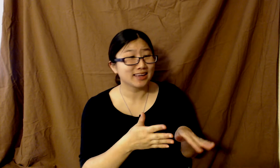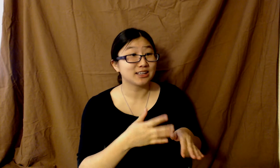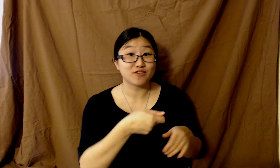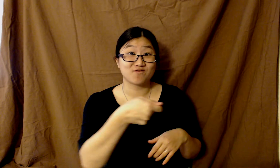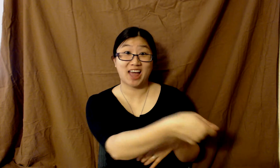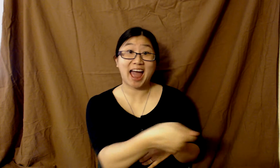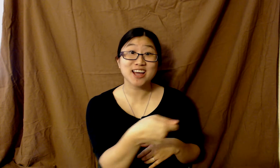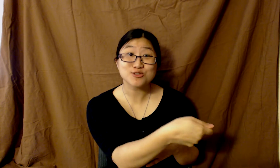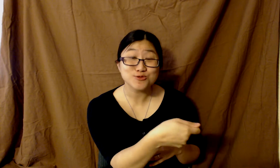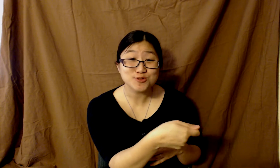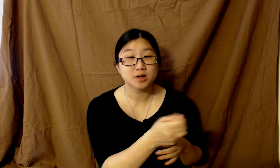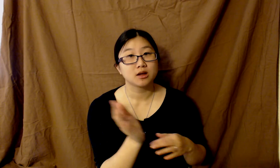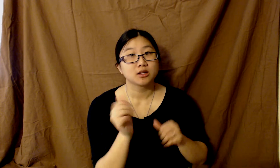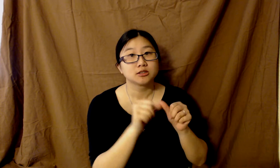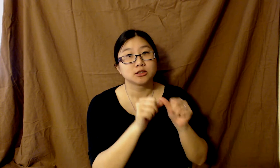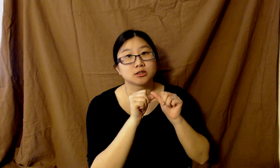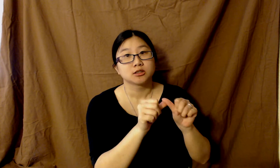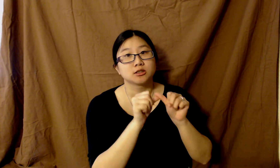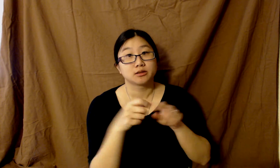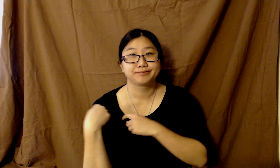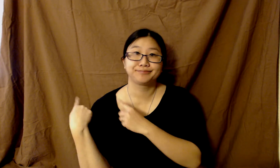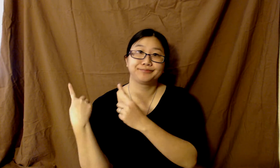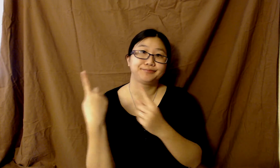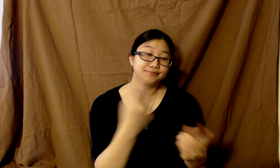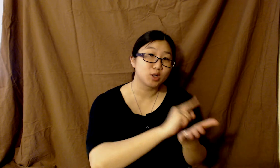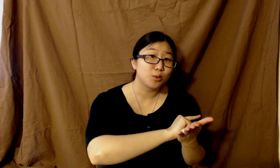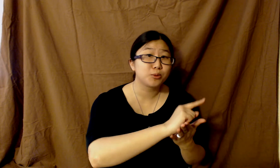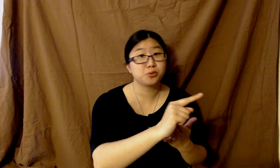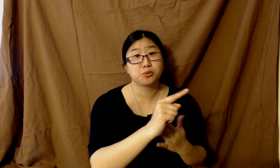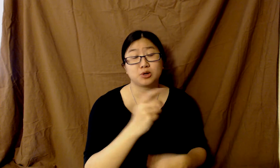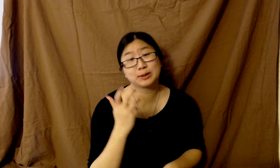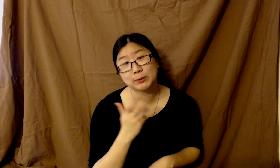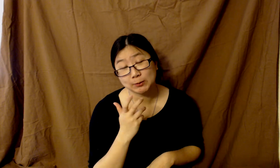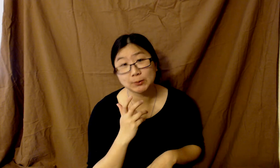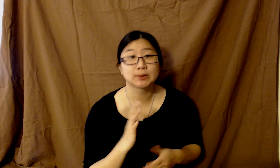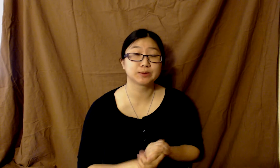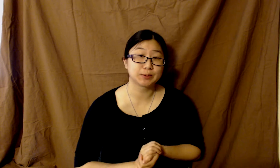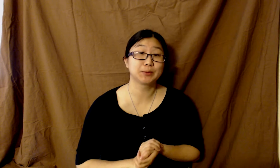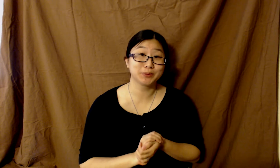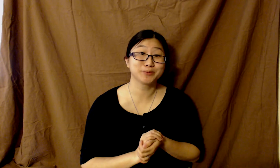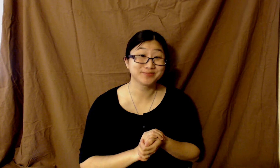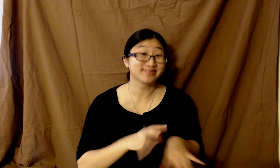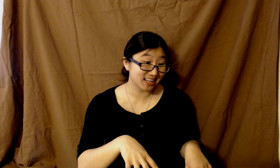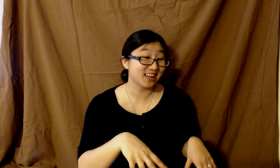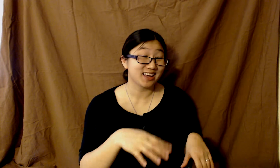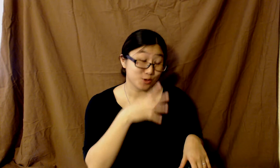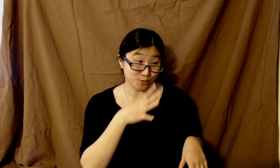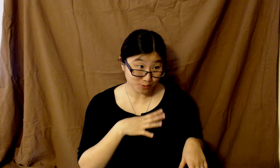in the closet. She was unself-confident and shaky. But with the loving support of her family, a lot of time, and their patience, now